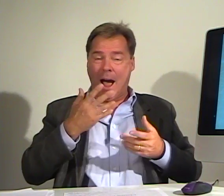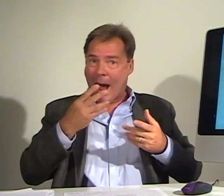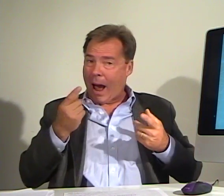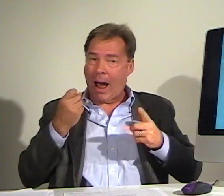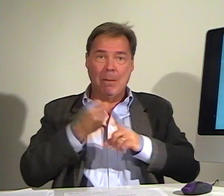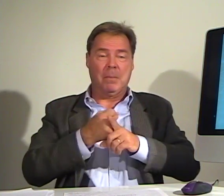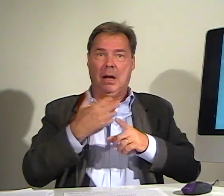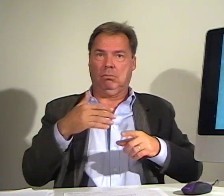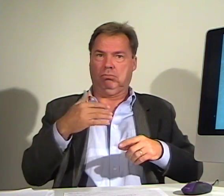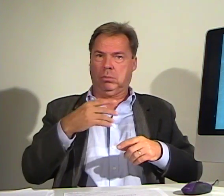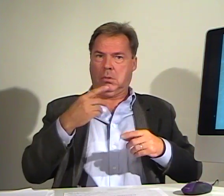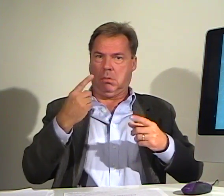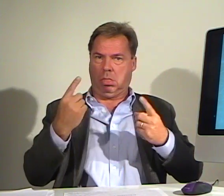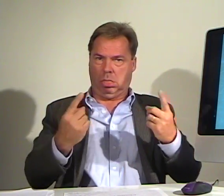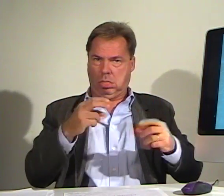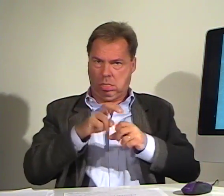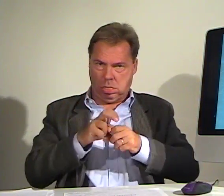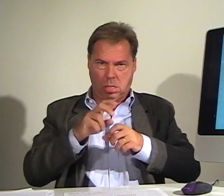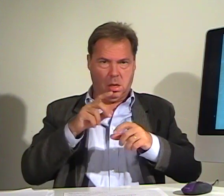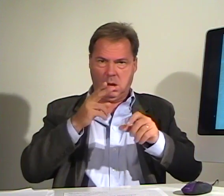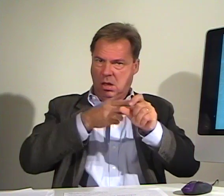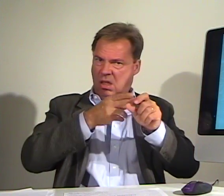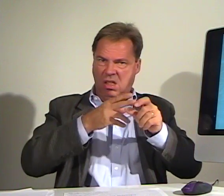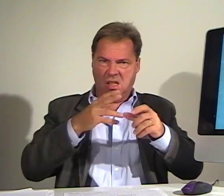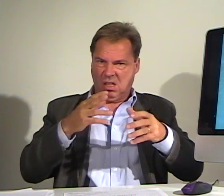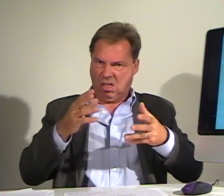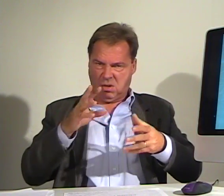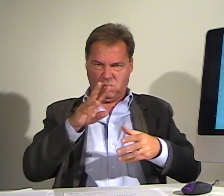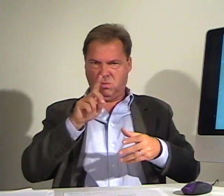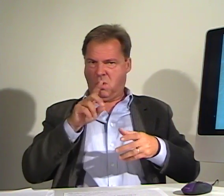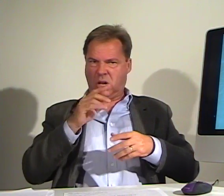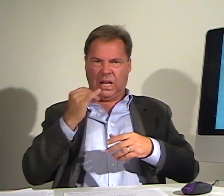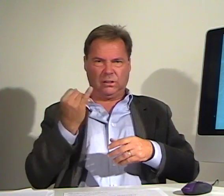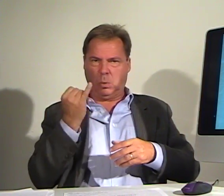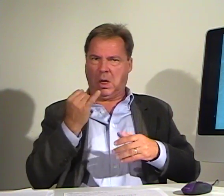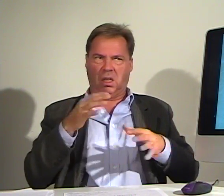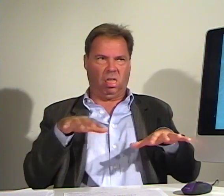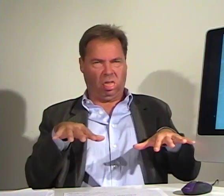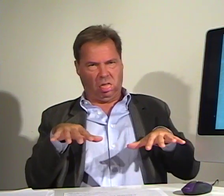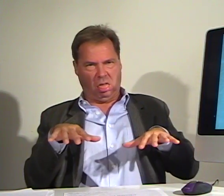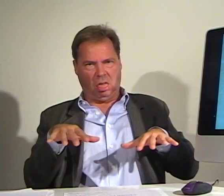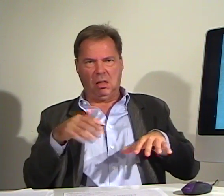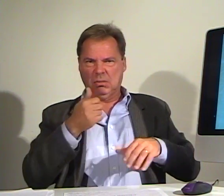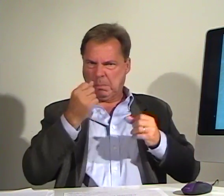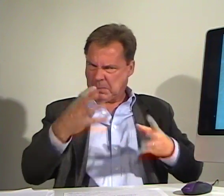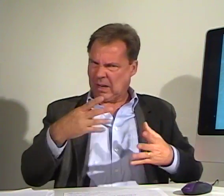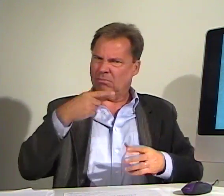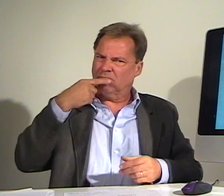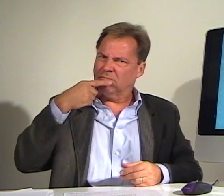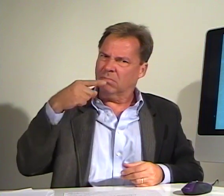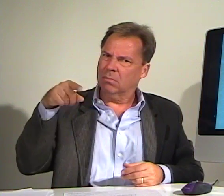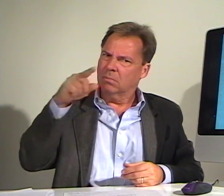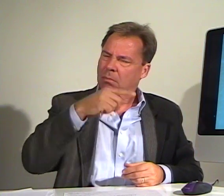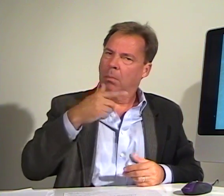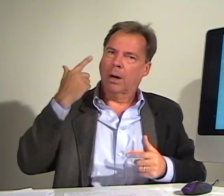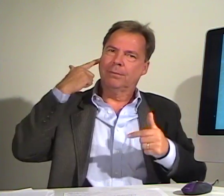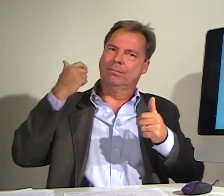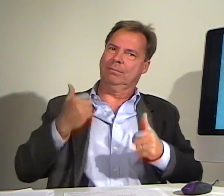they start to lose their hearing, there's a big impact on their language and abilities. A lot of times they become isolated, withdrawn because